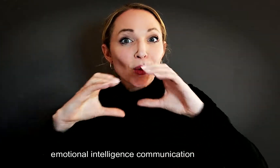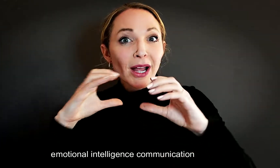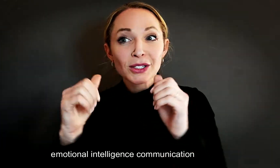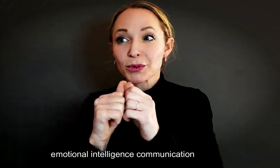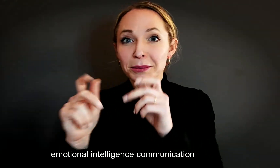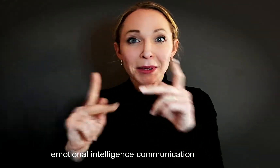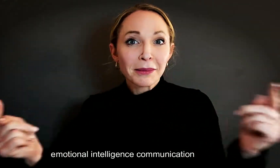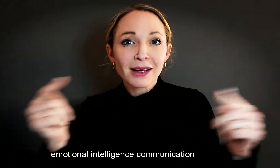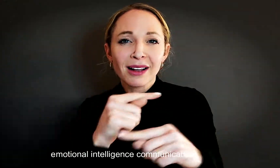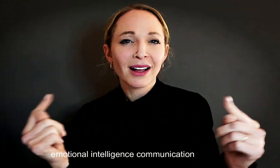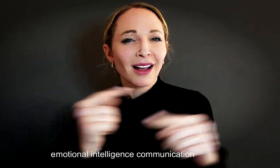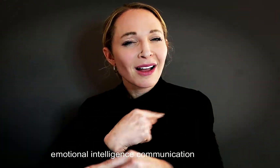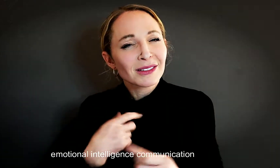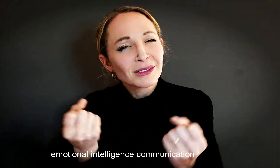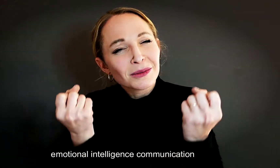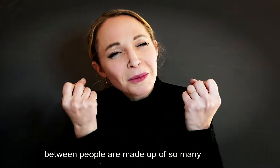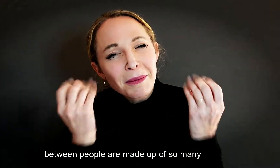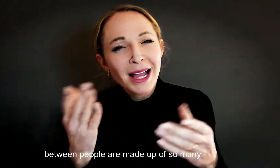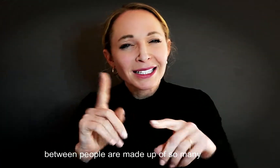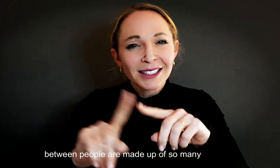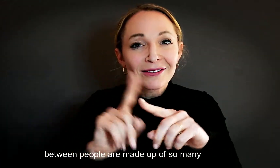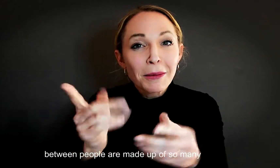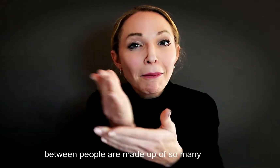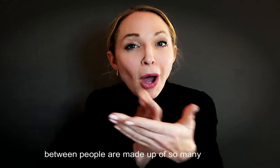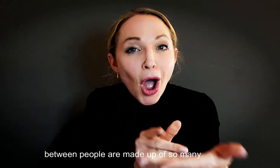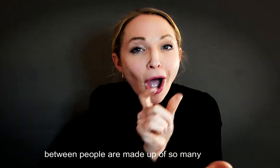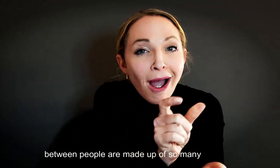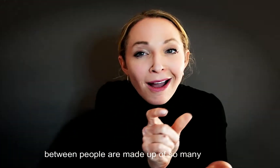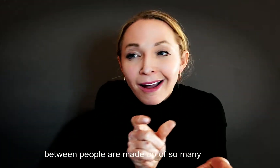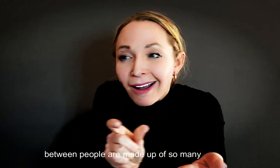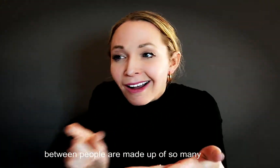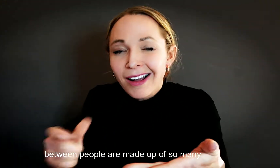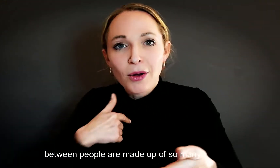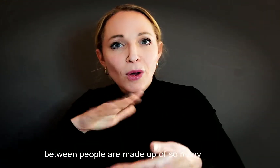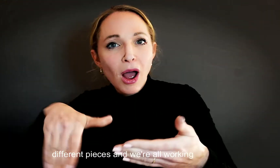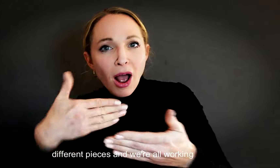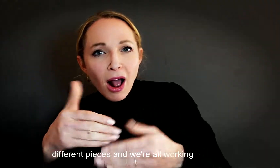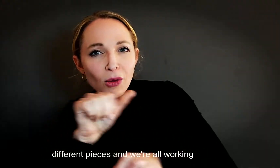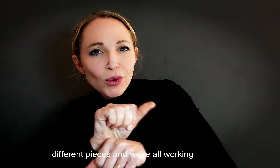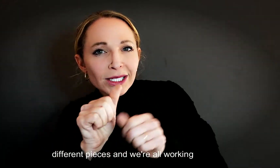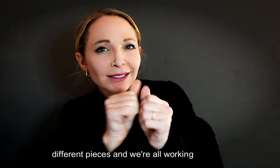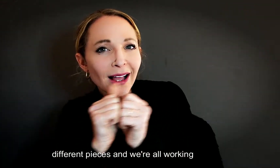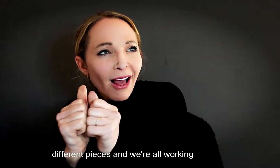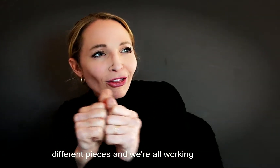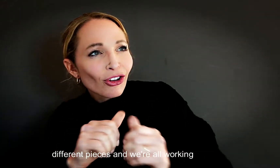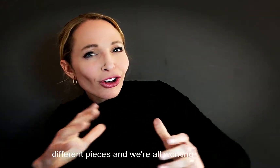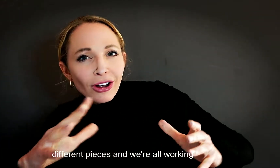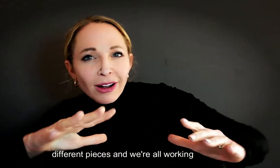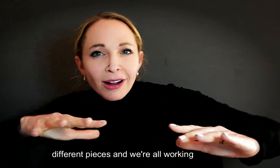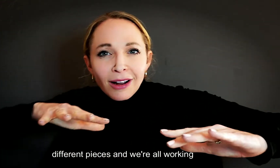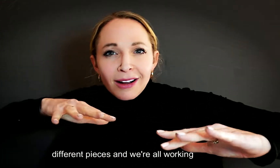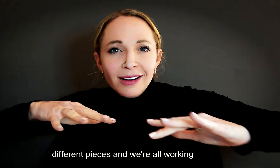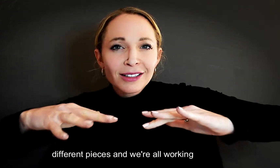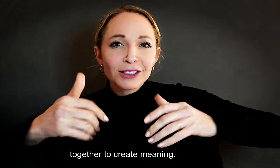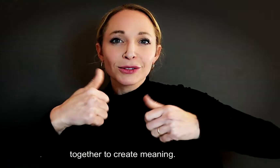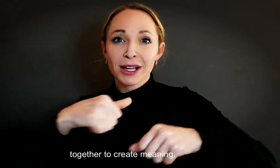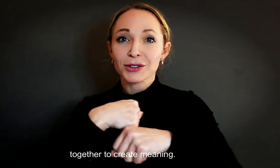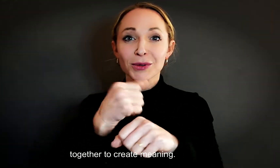intelligence, communication between people are made up of so many different pieces, and we're all working together to